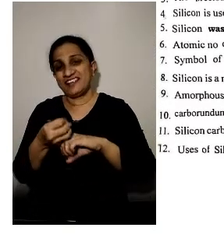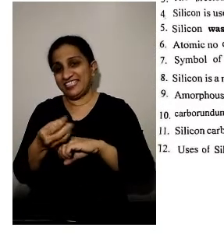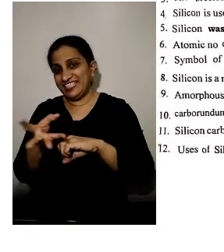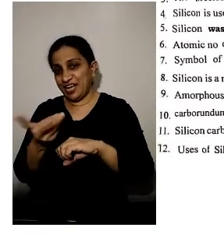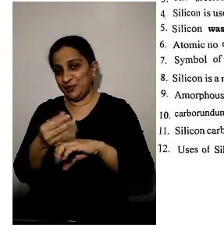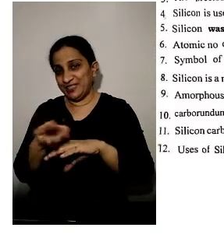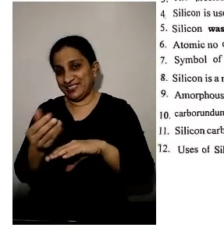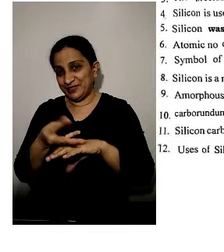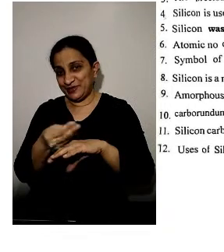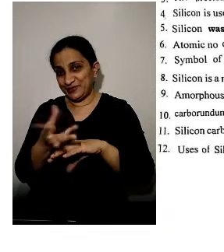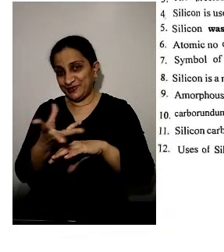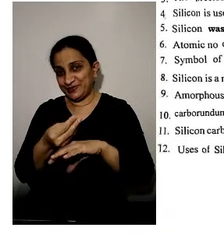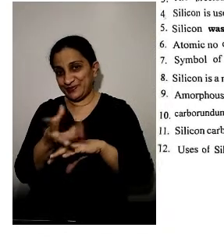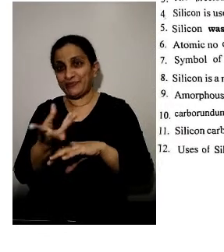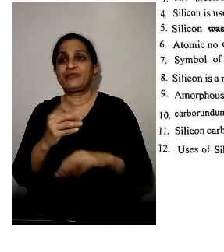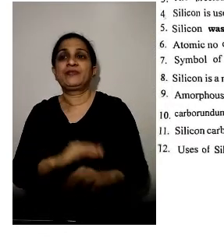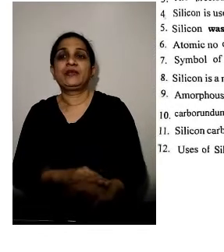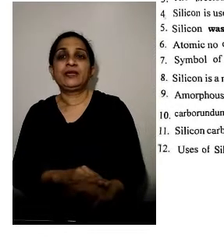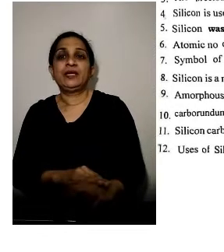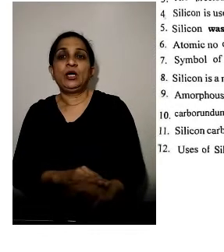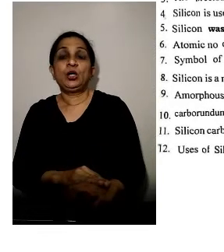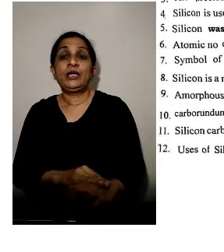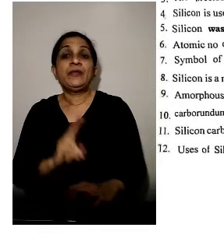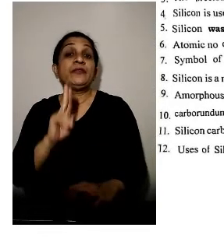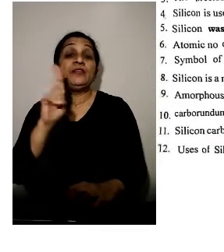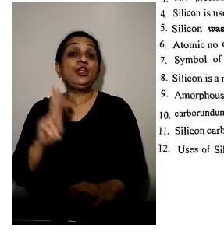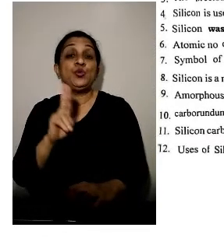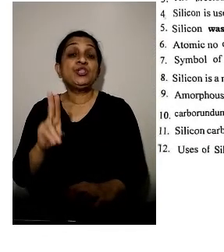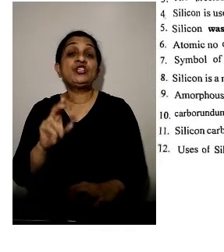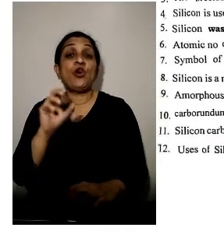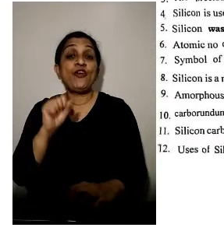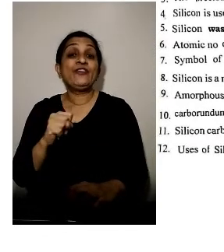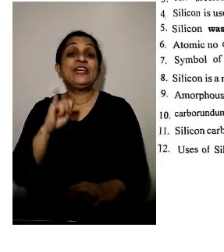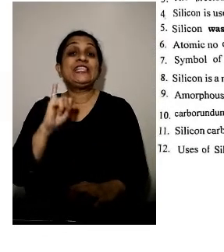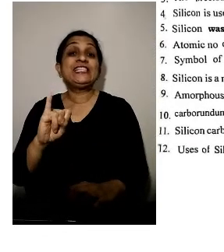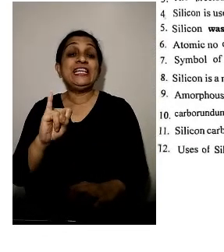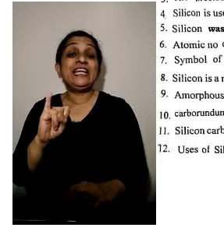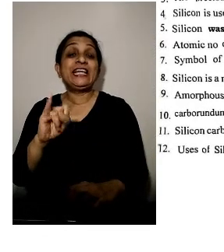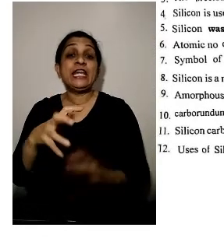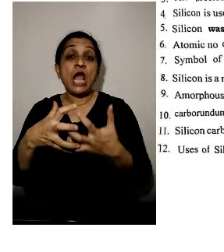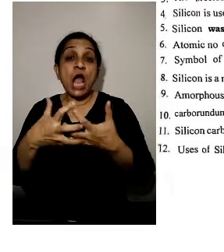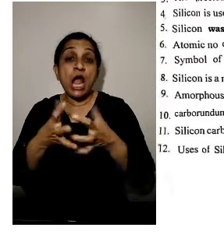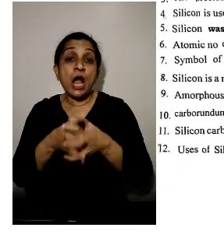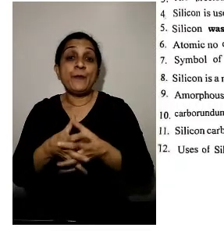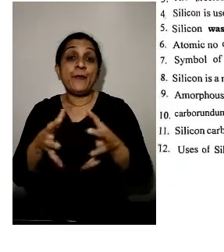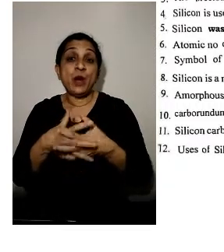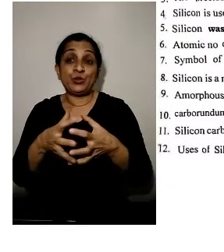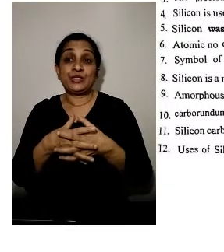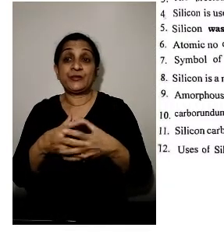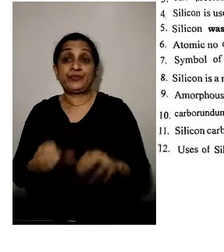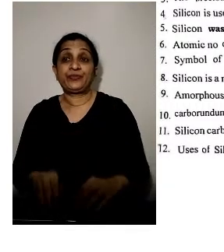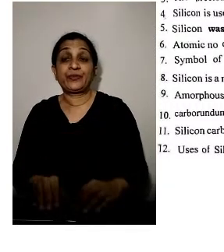diamond. Okay, then the uses of silicon compounds.